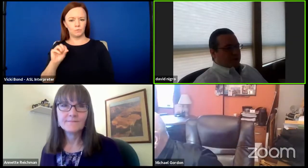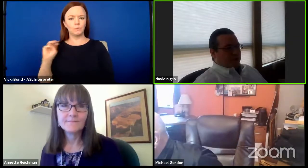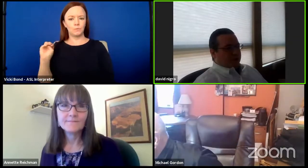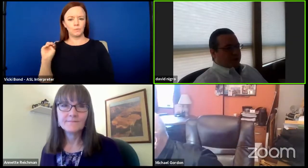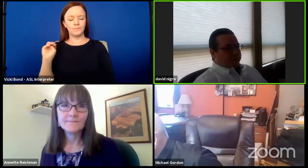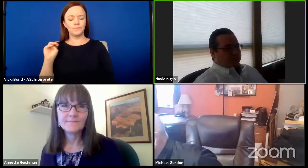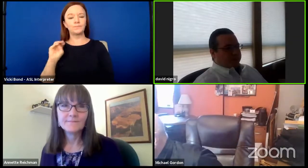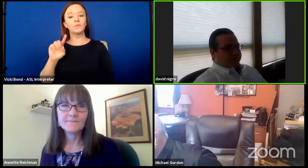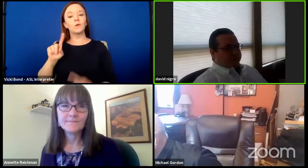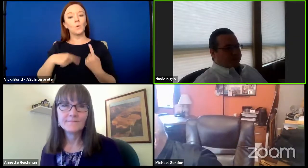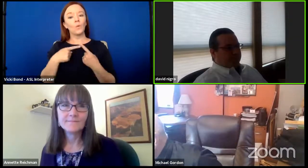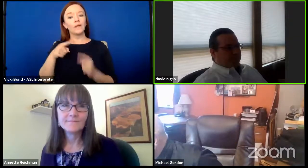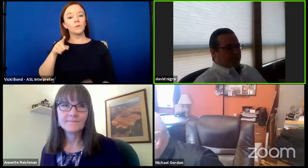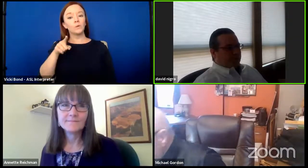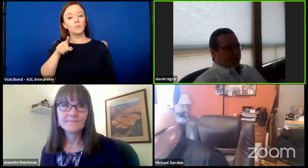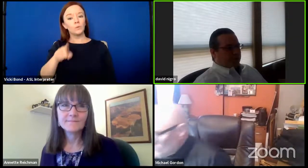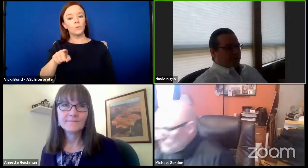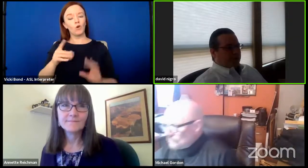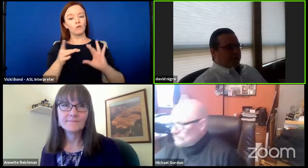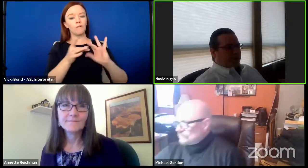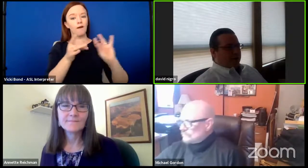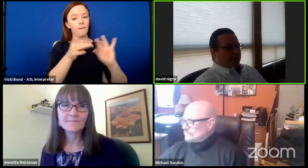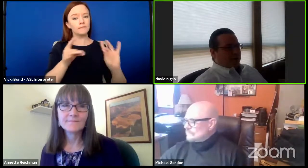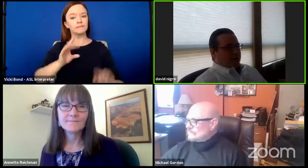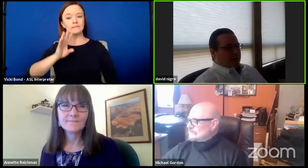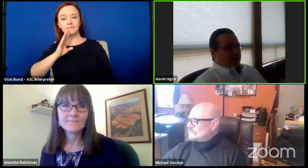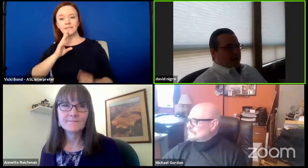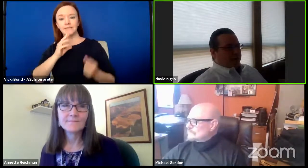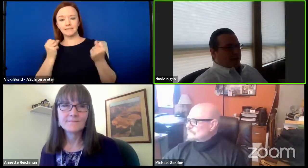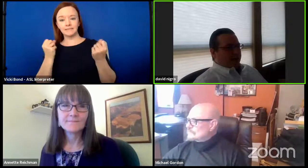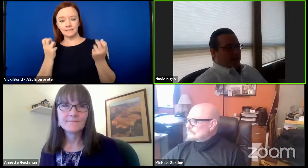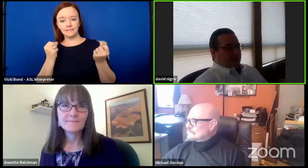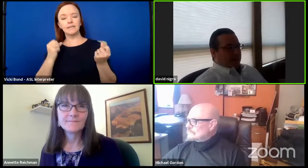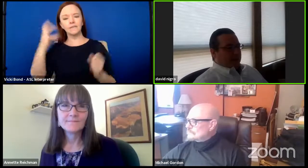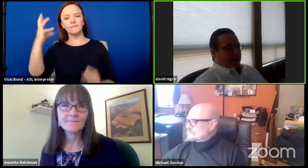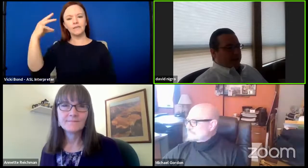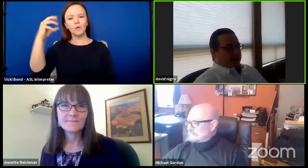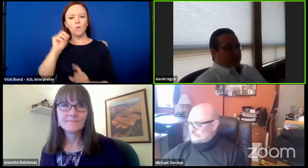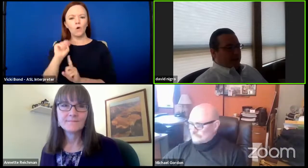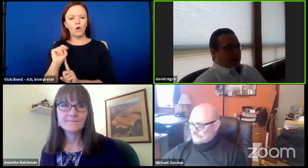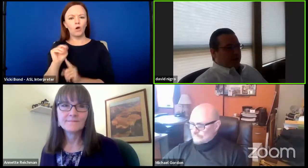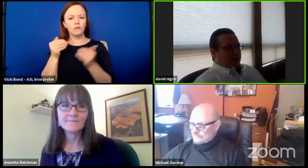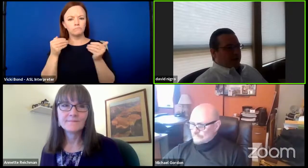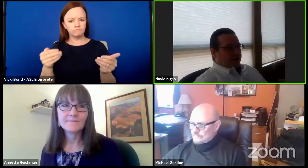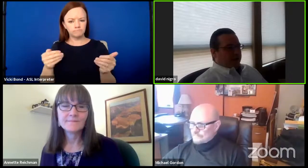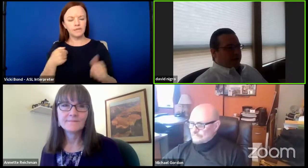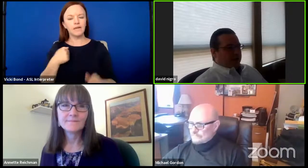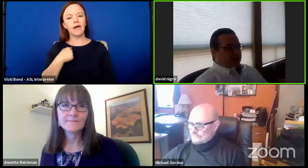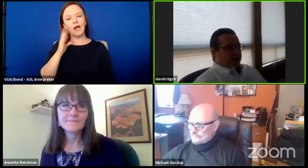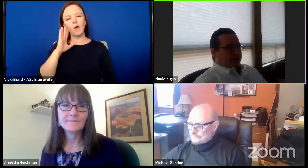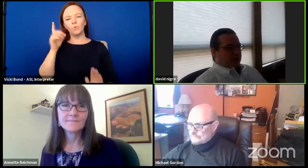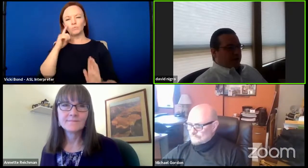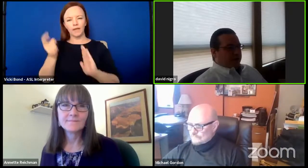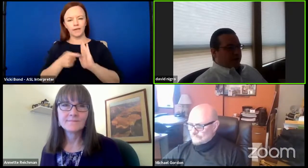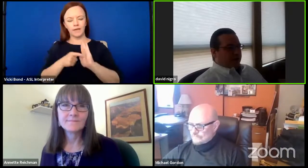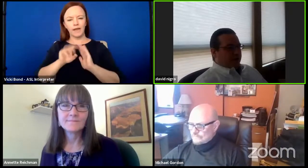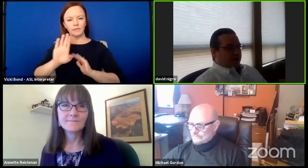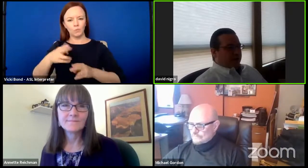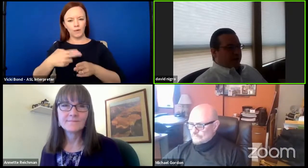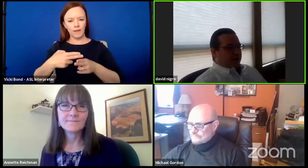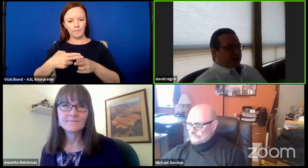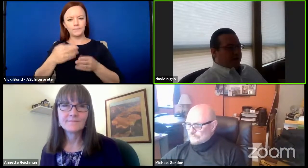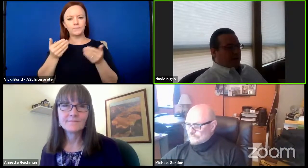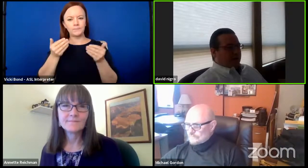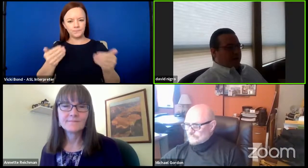you're speaking, you can turn on your video and I can recognize you. When you're finished, you can turn off your